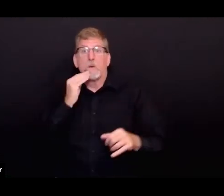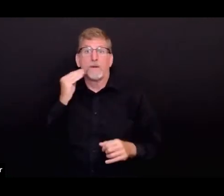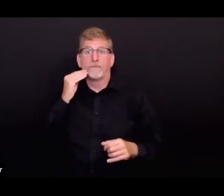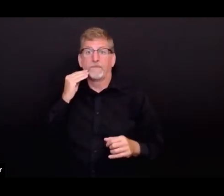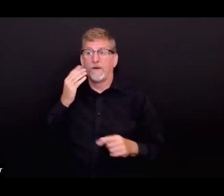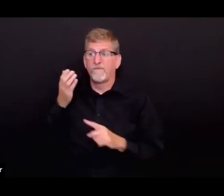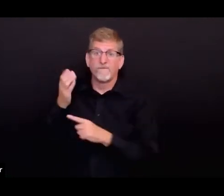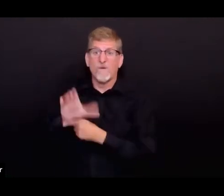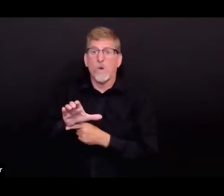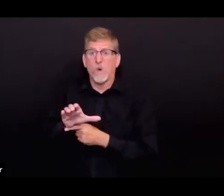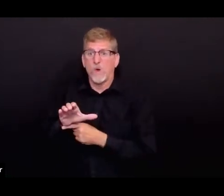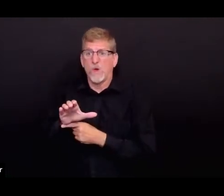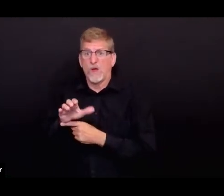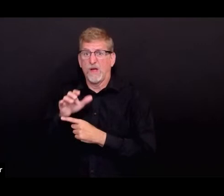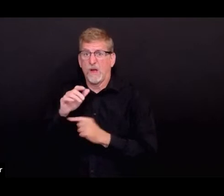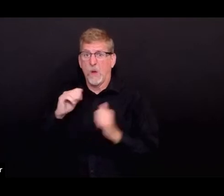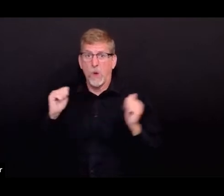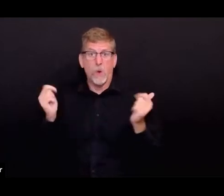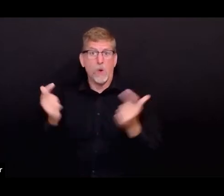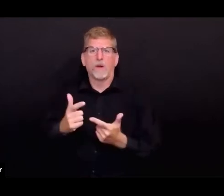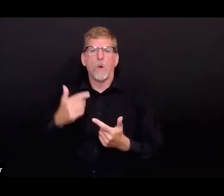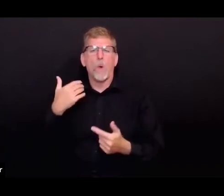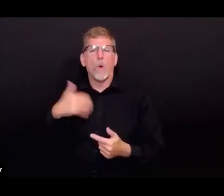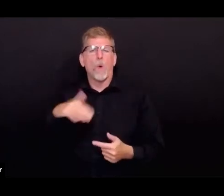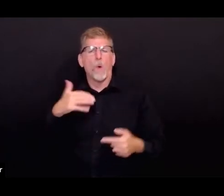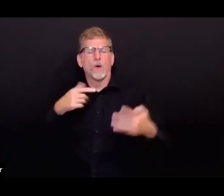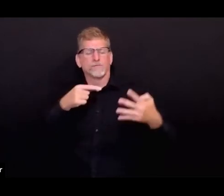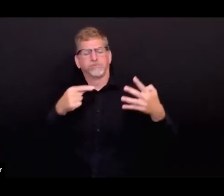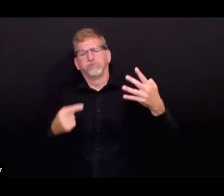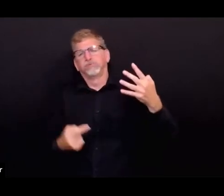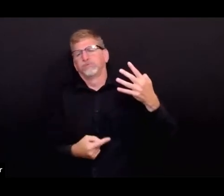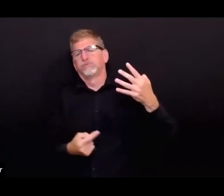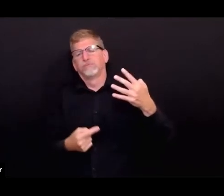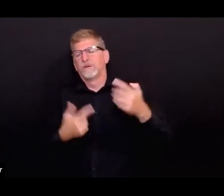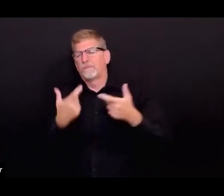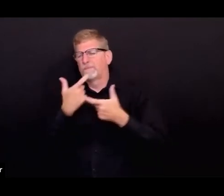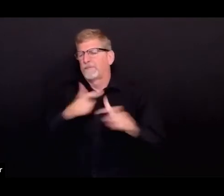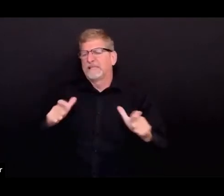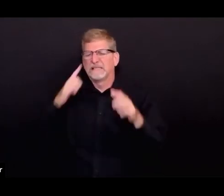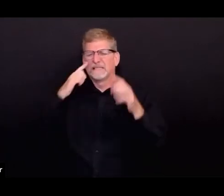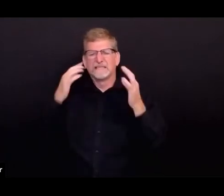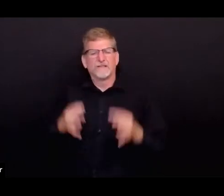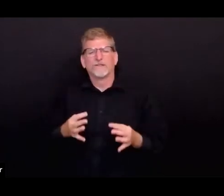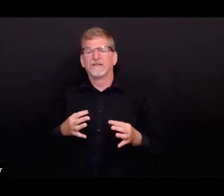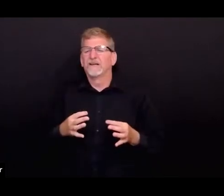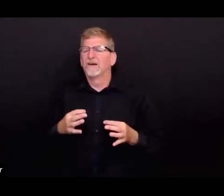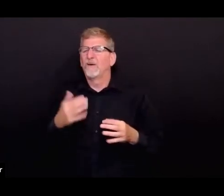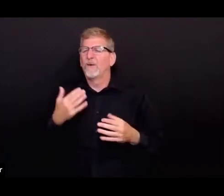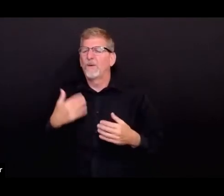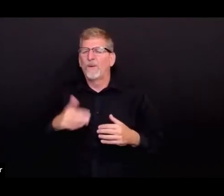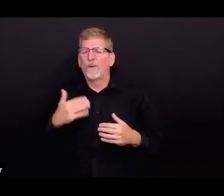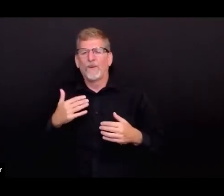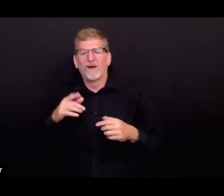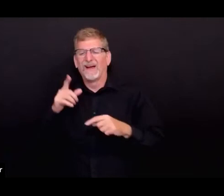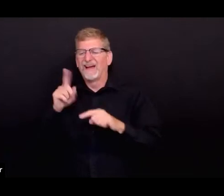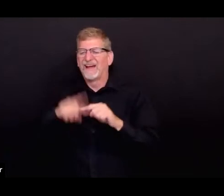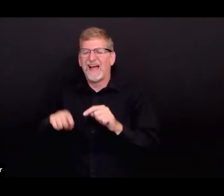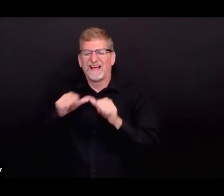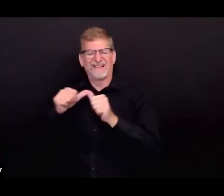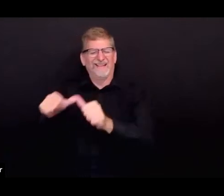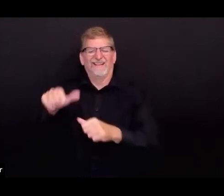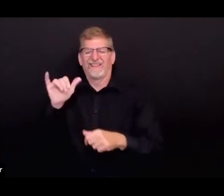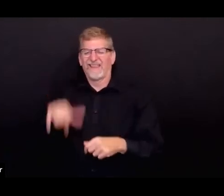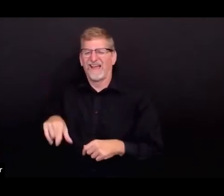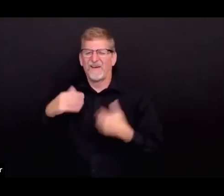really big thing to do. We have a vast majority of our economic activity has returned. A lot